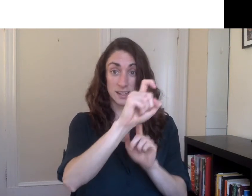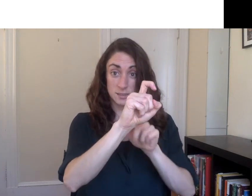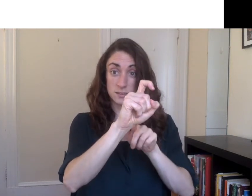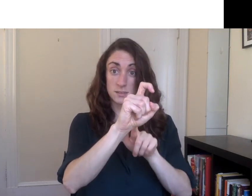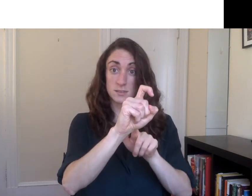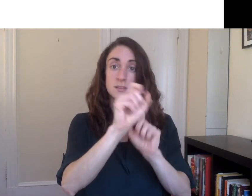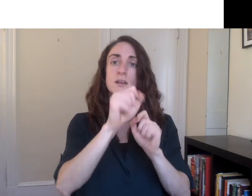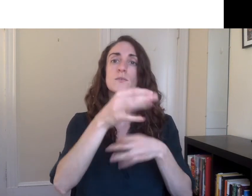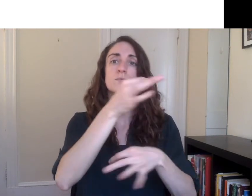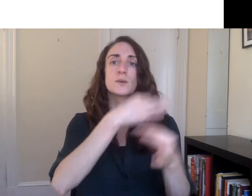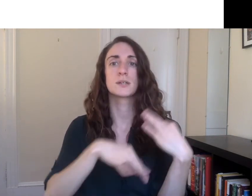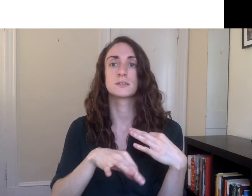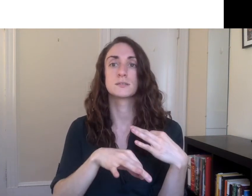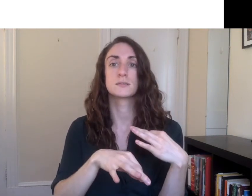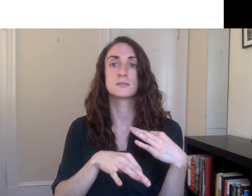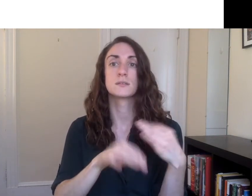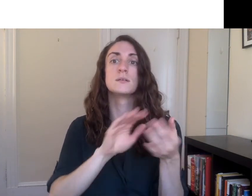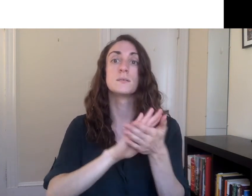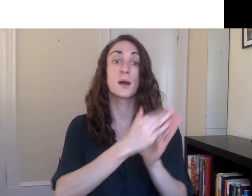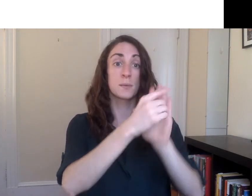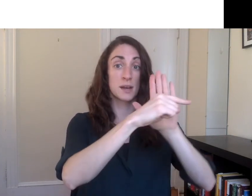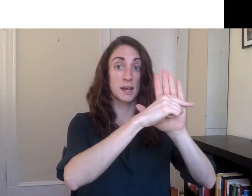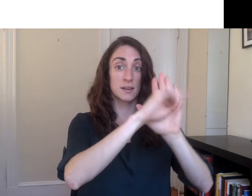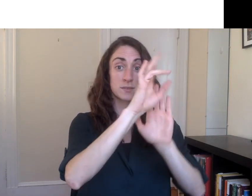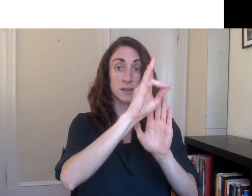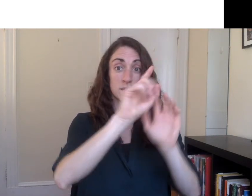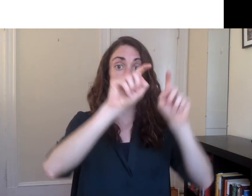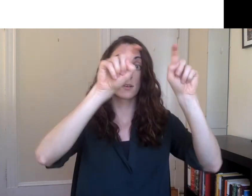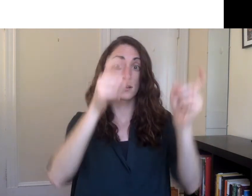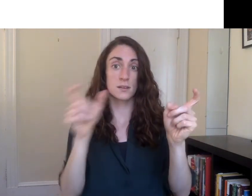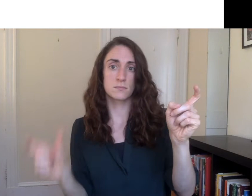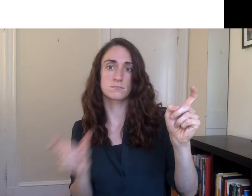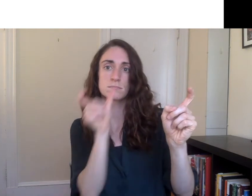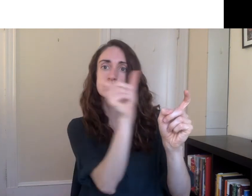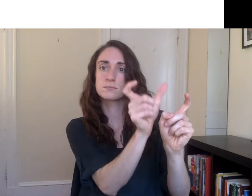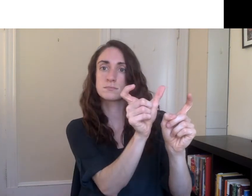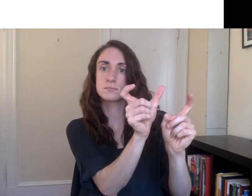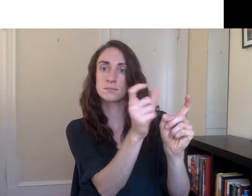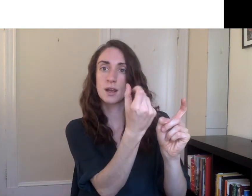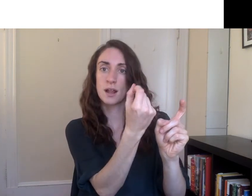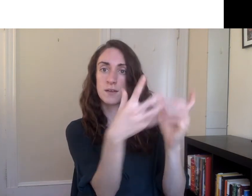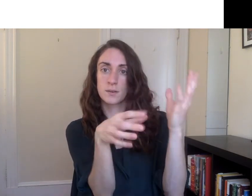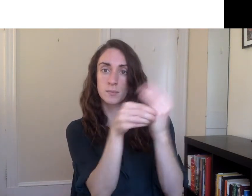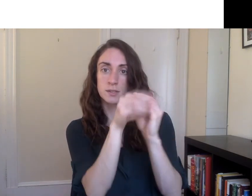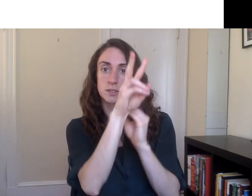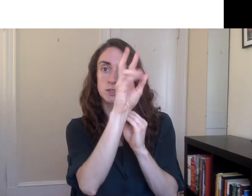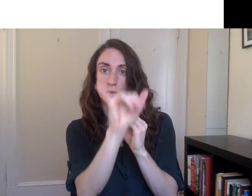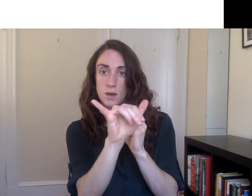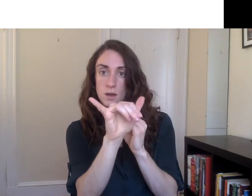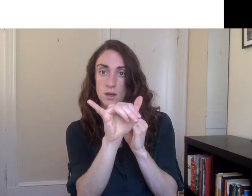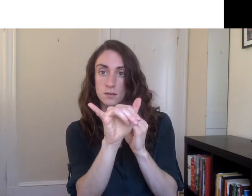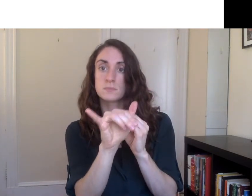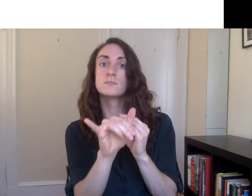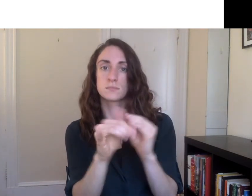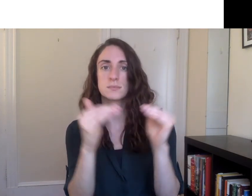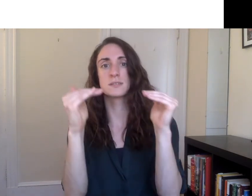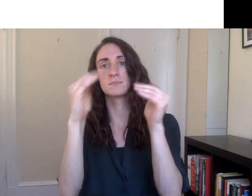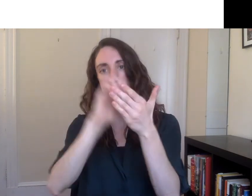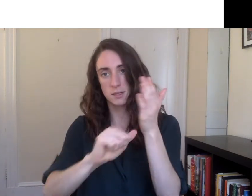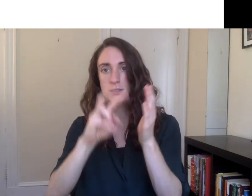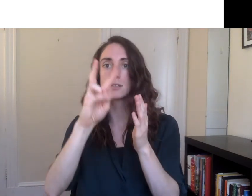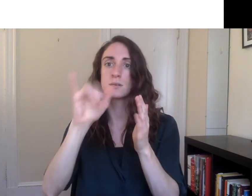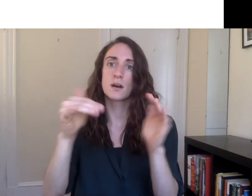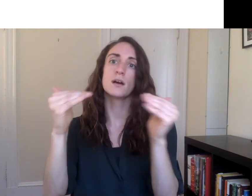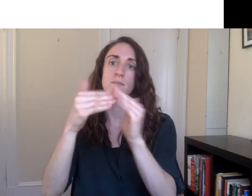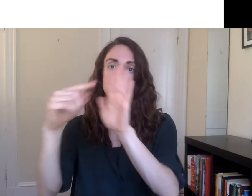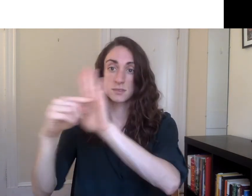7x can be replaced, and it'll become negative 7 times the quantity 11 plus 2y. Minus 2y